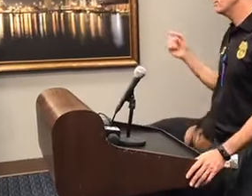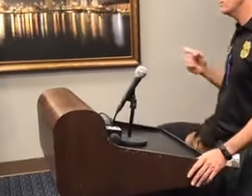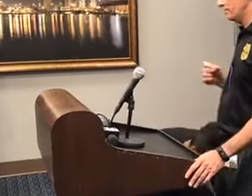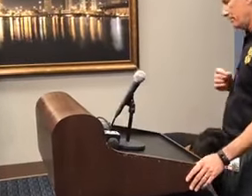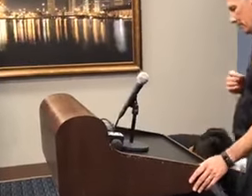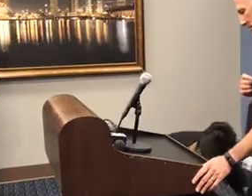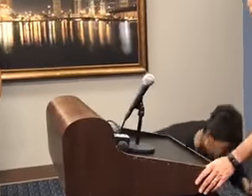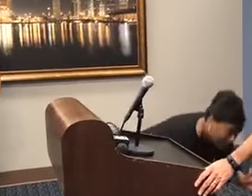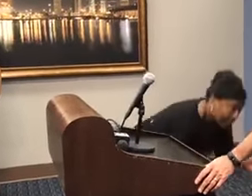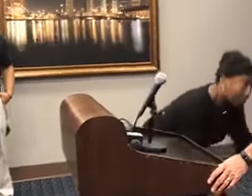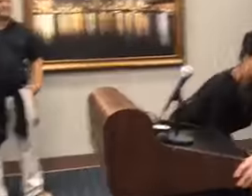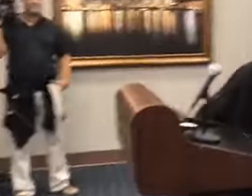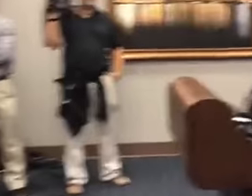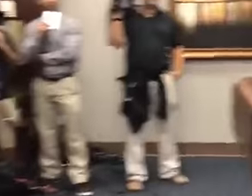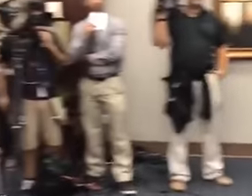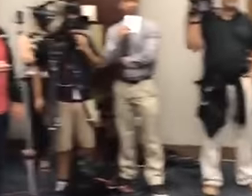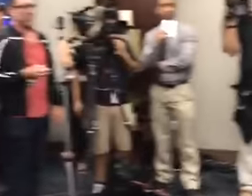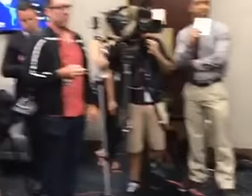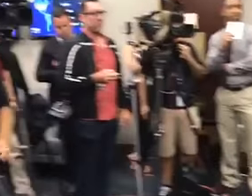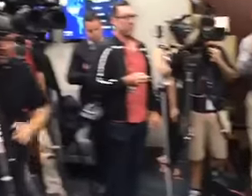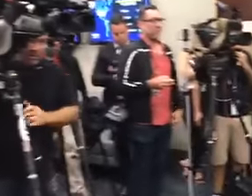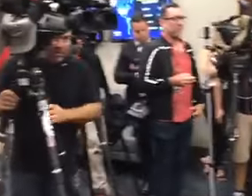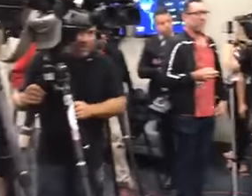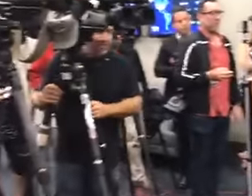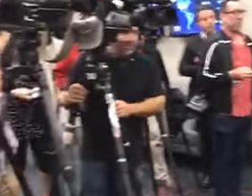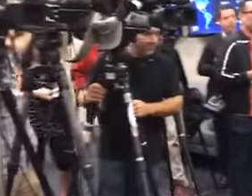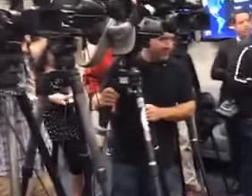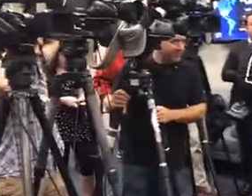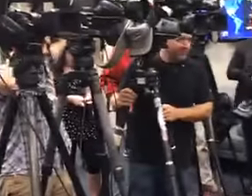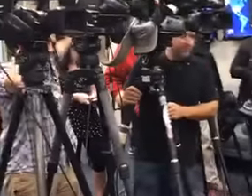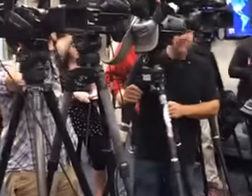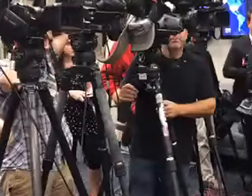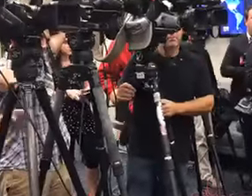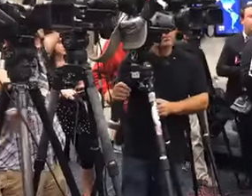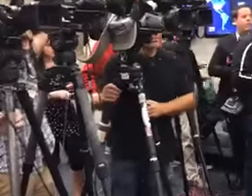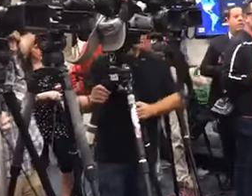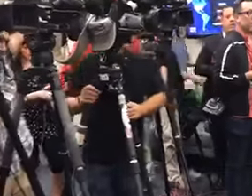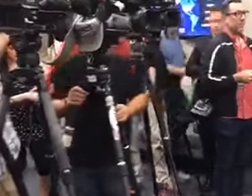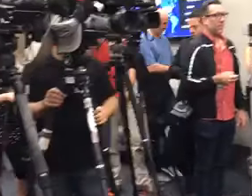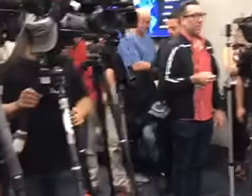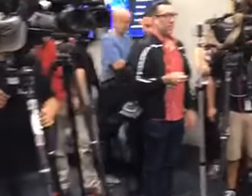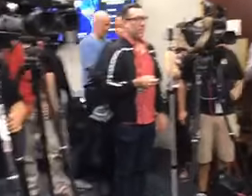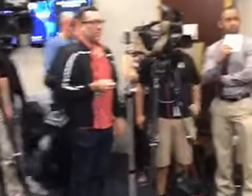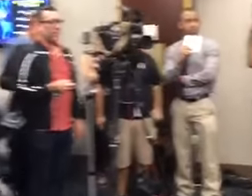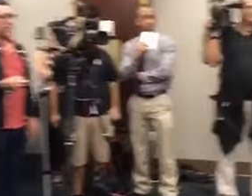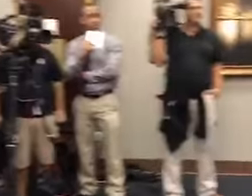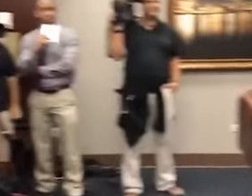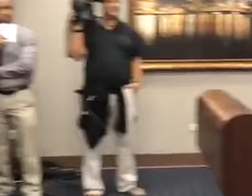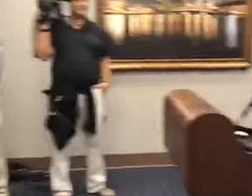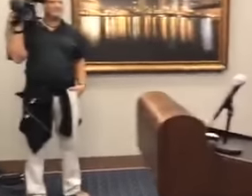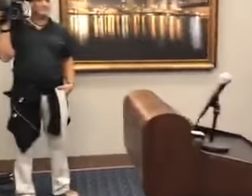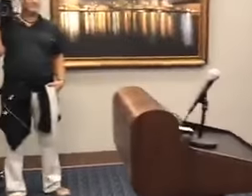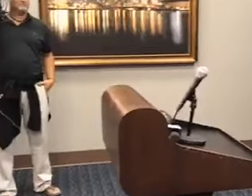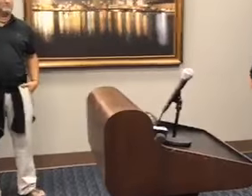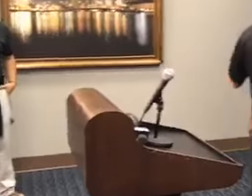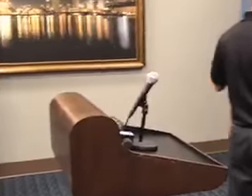preliminary mic checks. Media from across the Tampa Bay area gathered here at Tampa Police Headquarters.